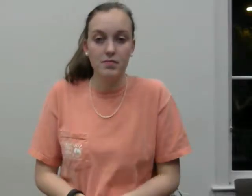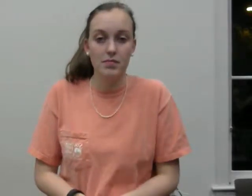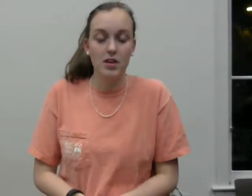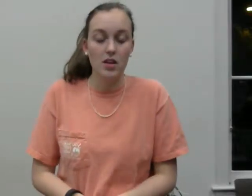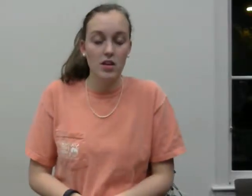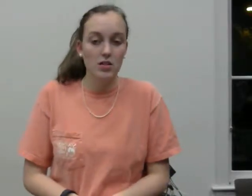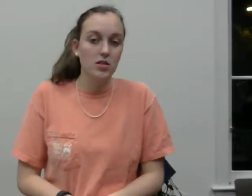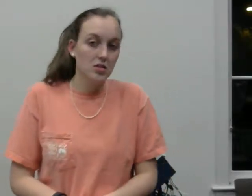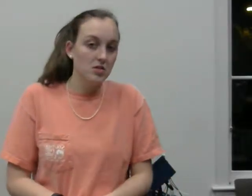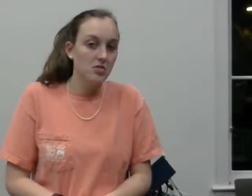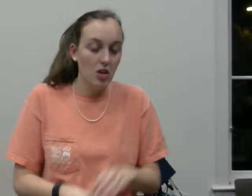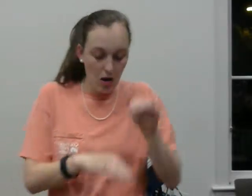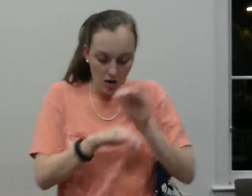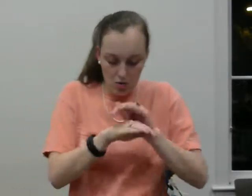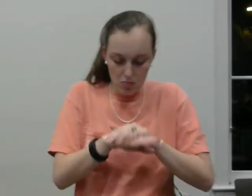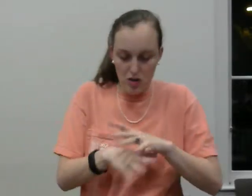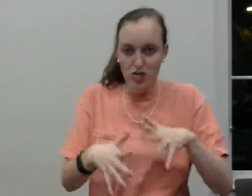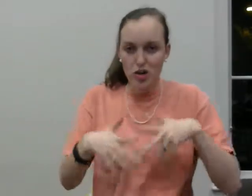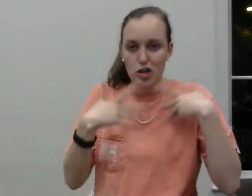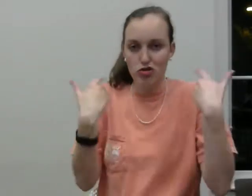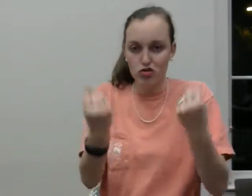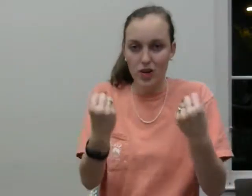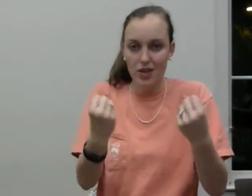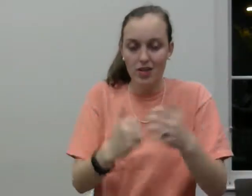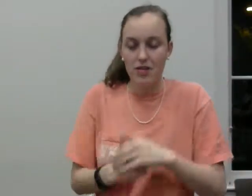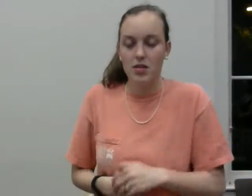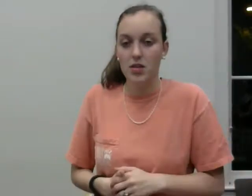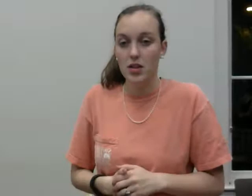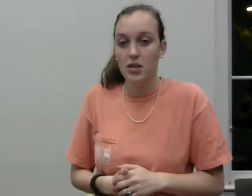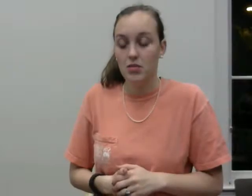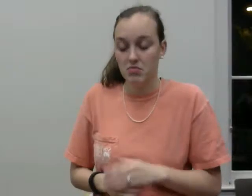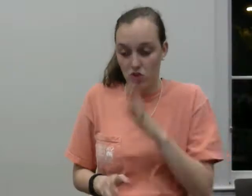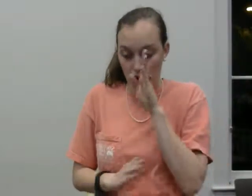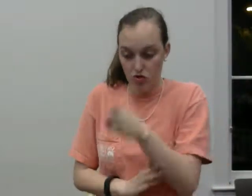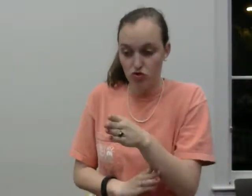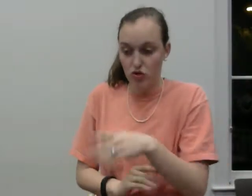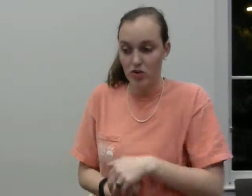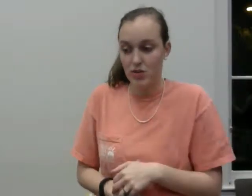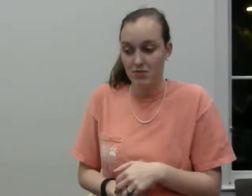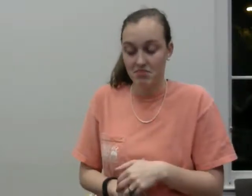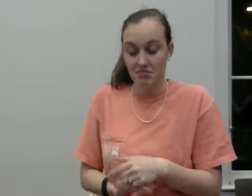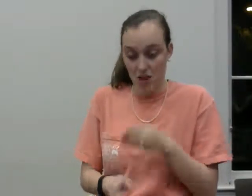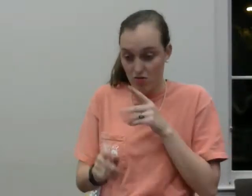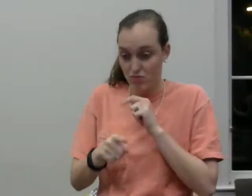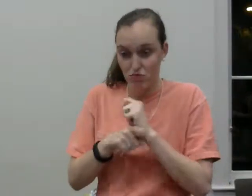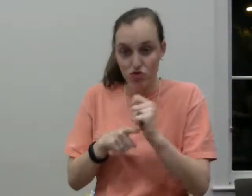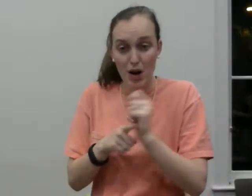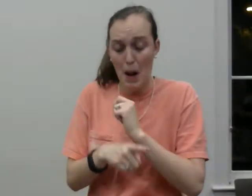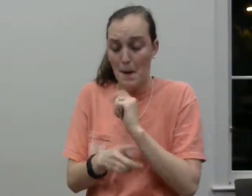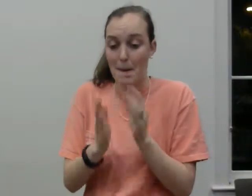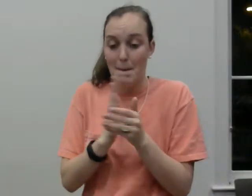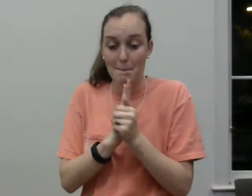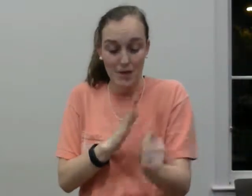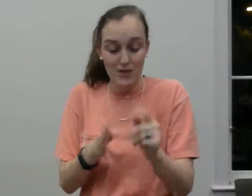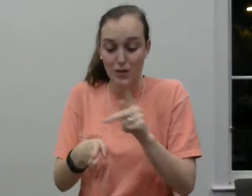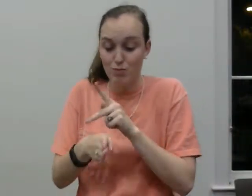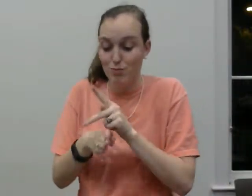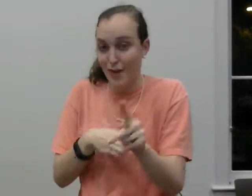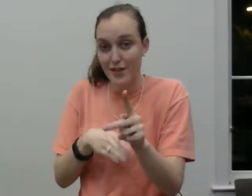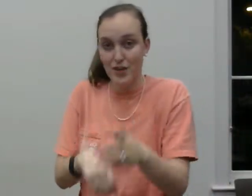The strengths of the British Army, well, quite simply, what? Straight away, they were better trained. They were professional soldiers. They did this for a living.